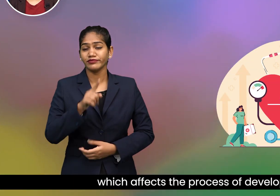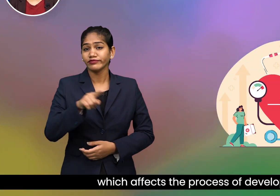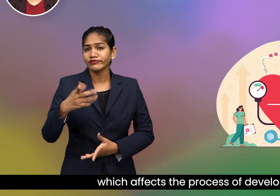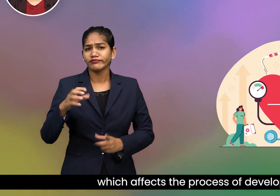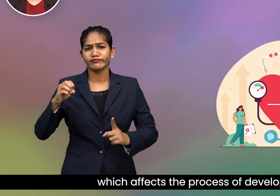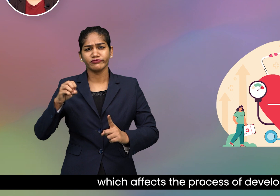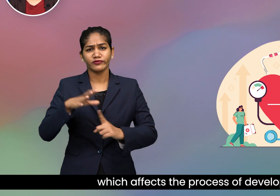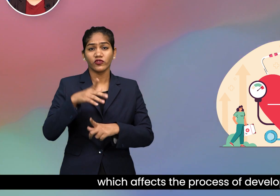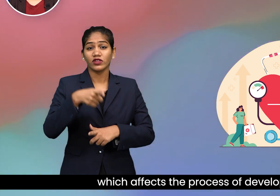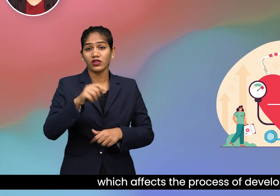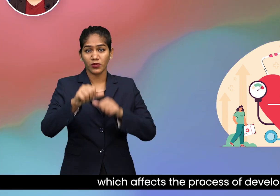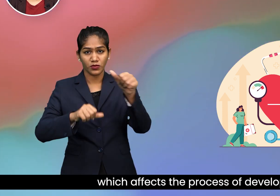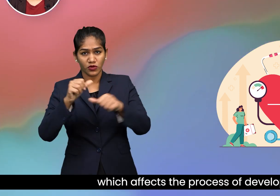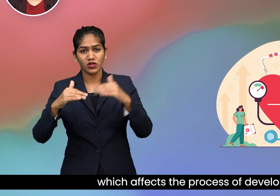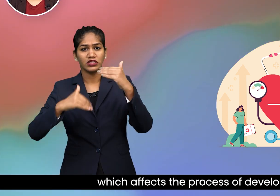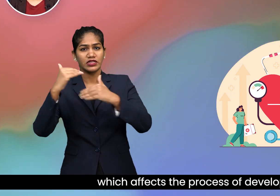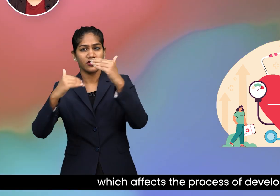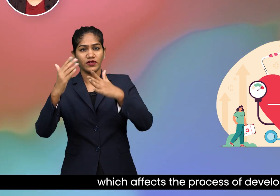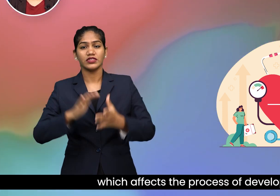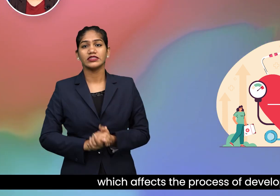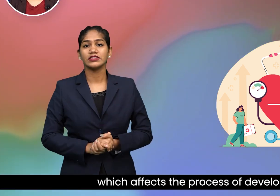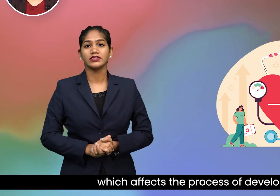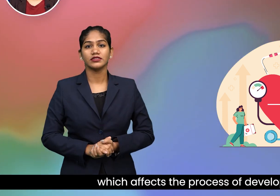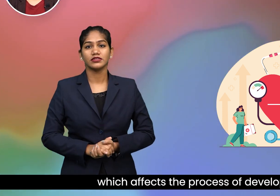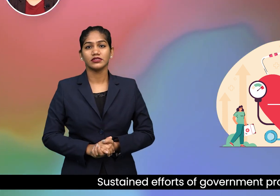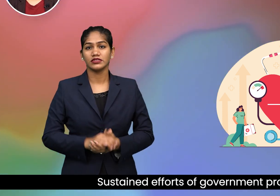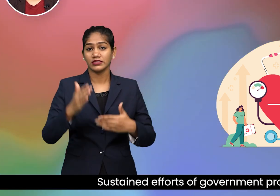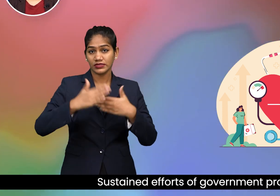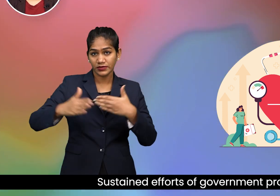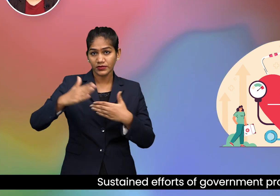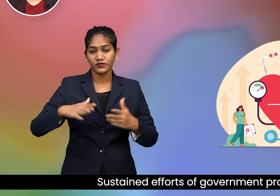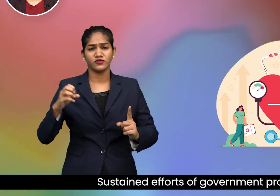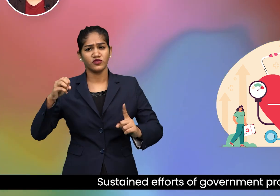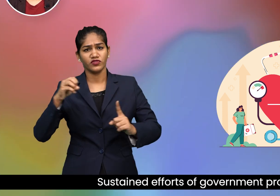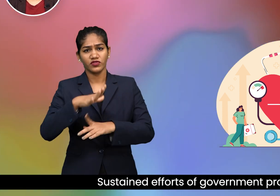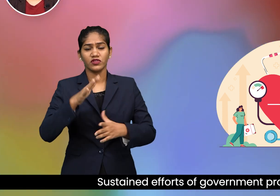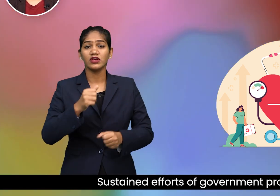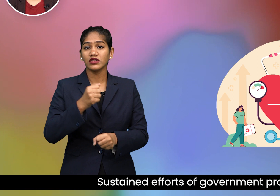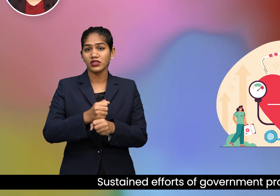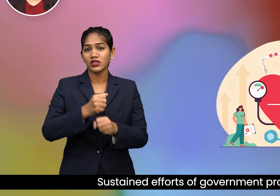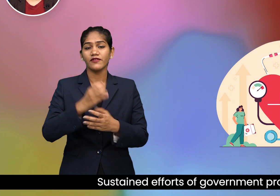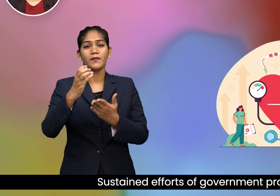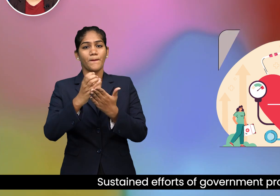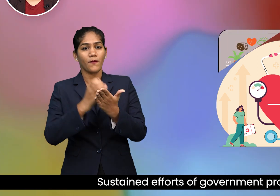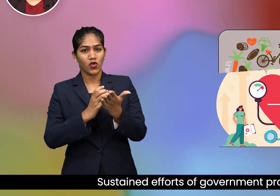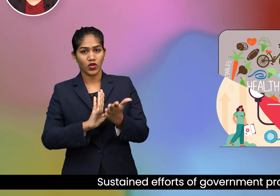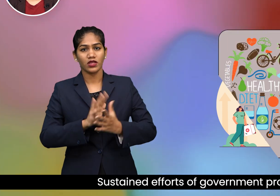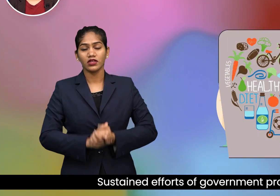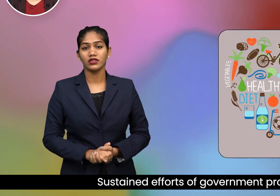which affects the process of development. Sustained efforts of government